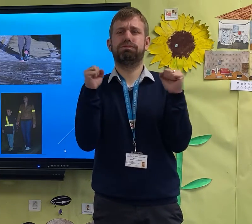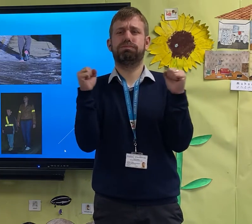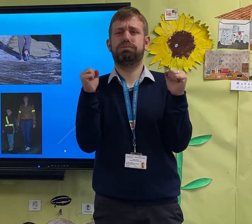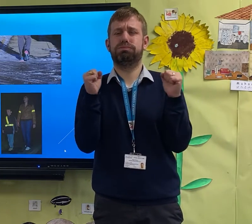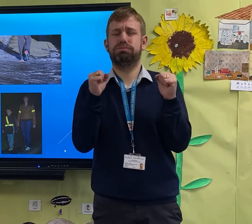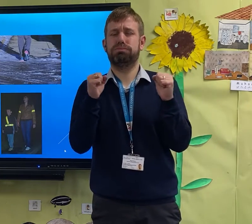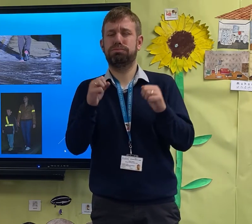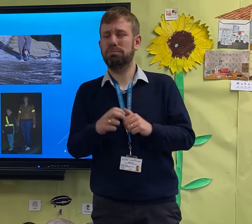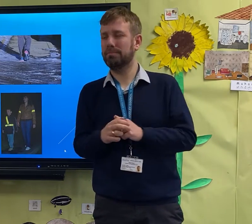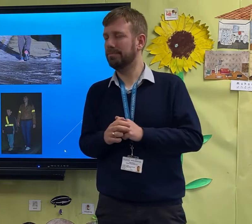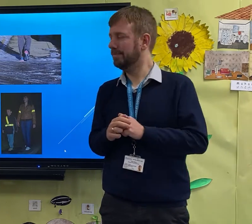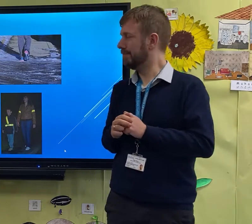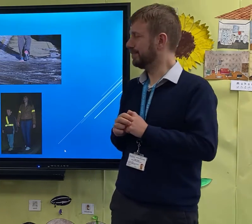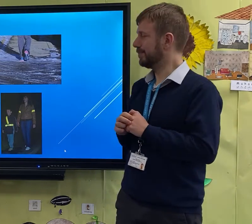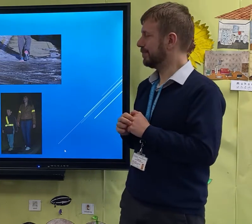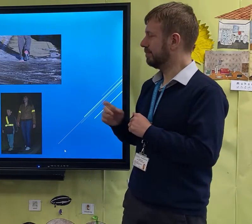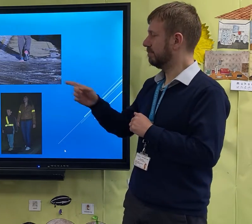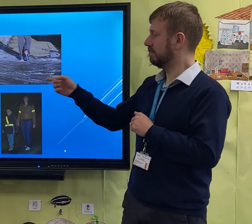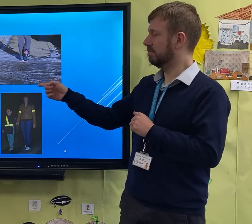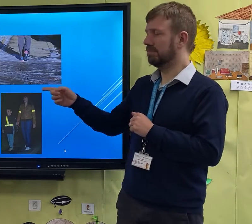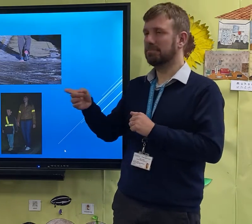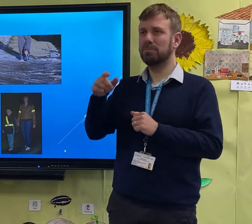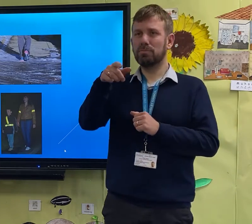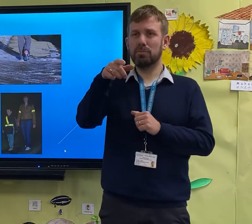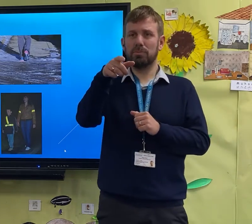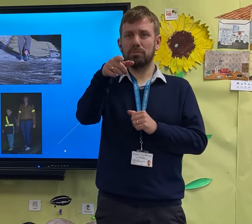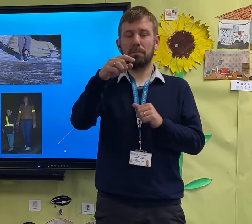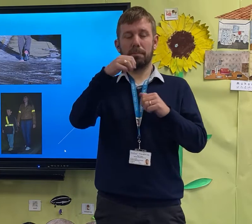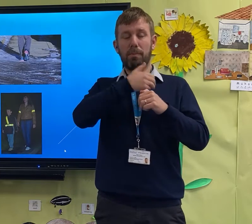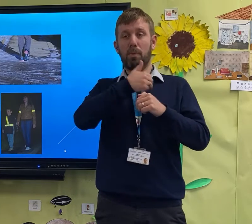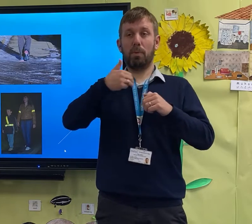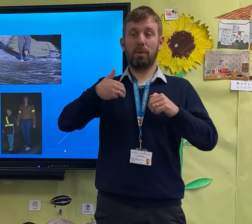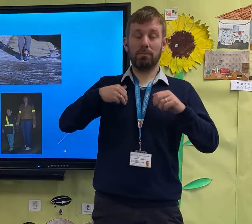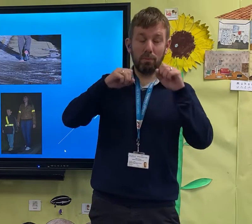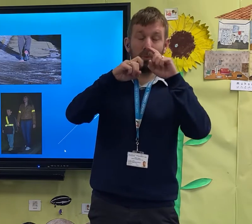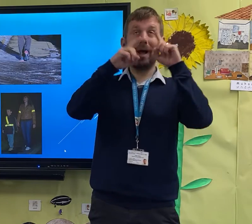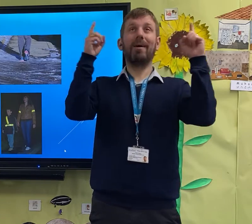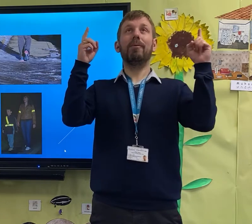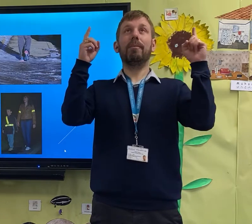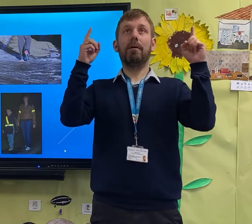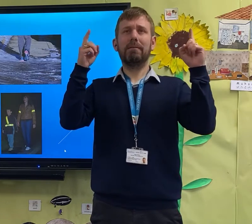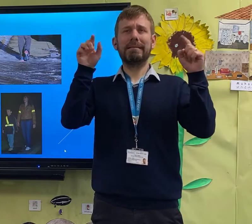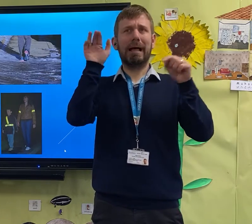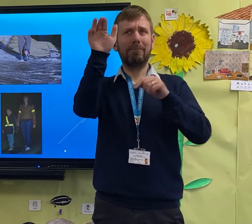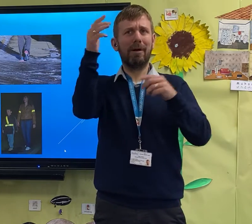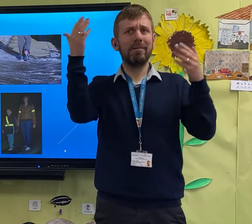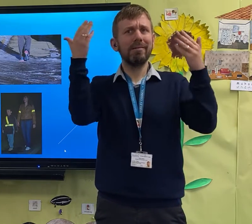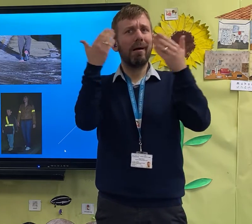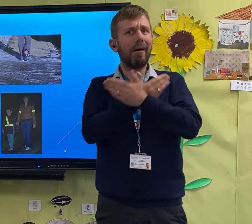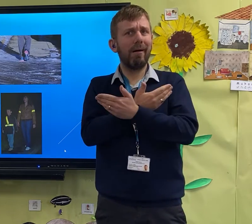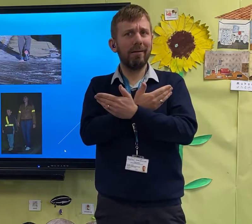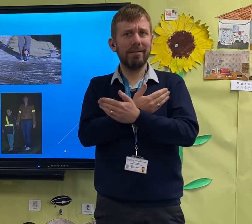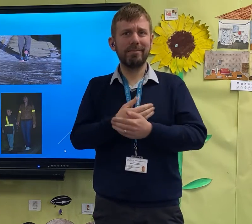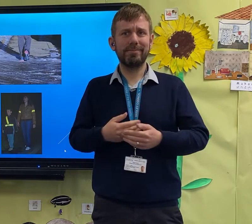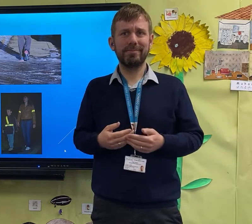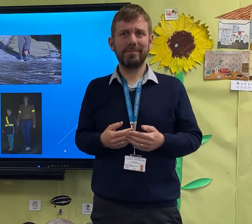Now, when we go outside, it feels very cold. In the morning, when you wake up, when you look outside, it's